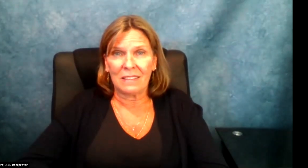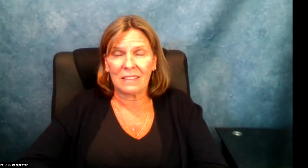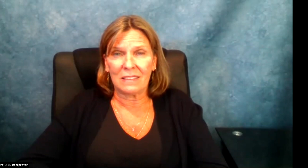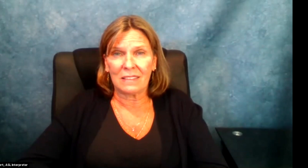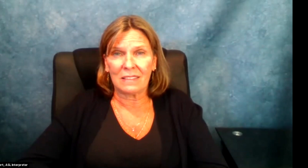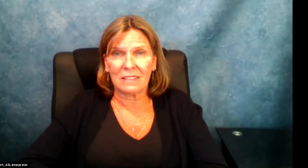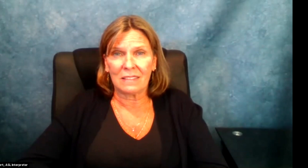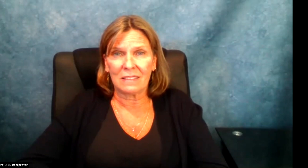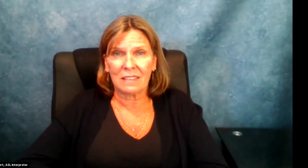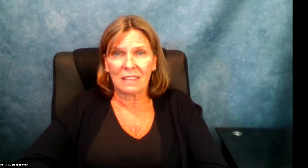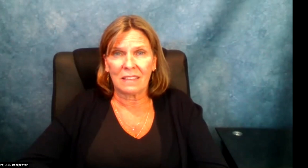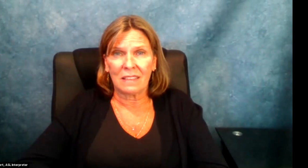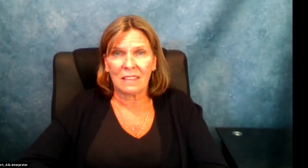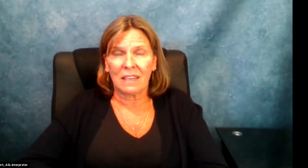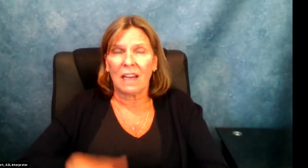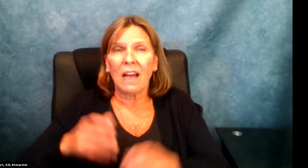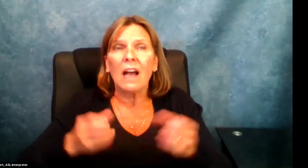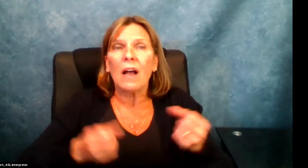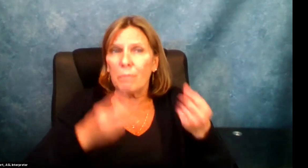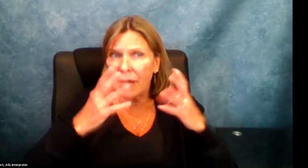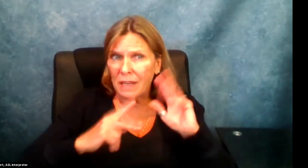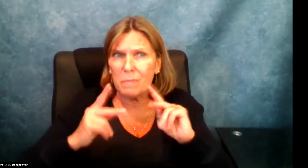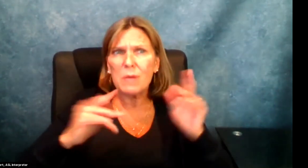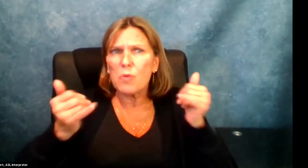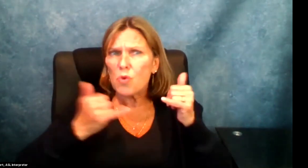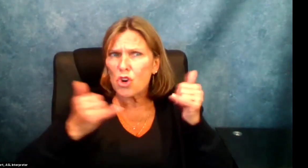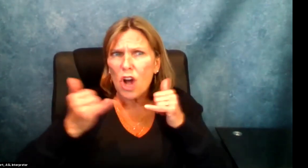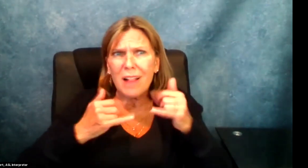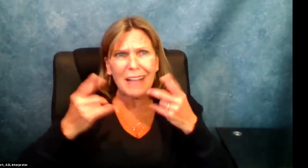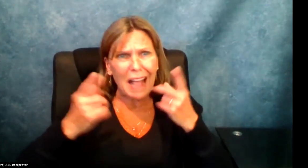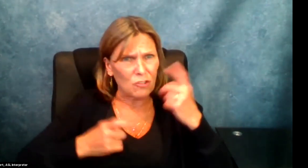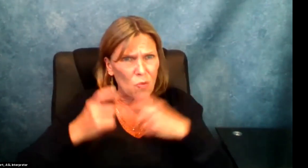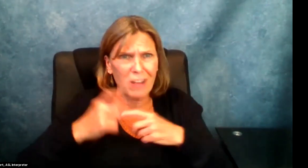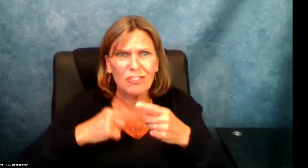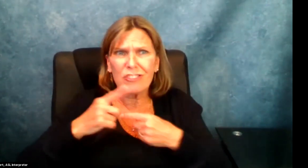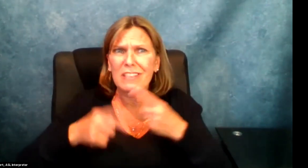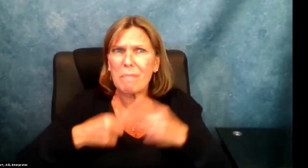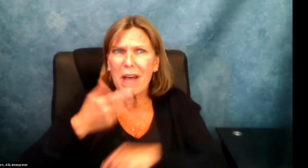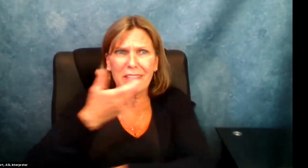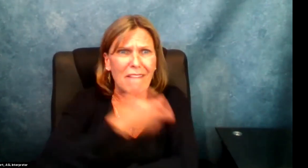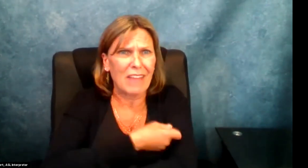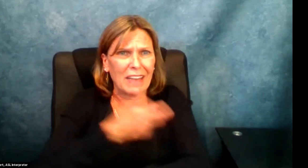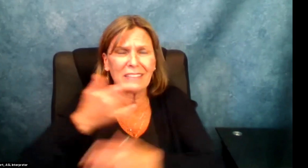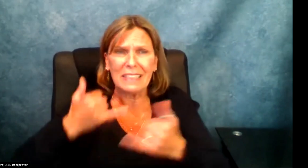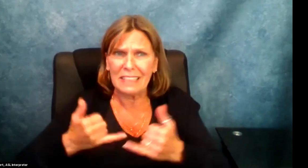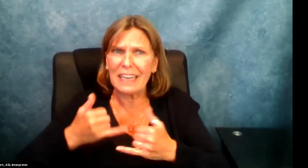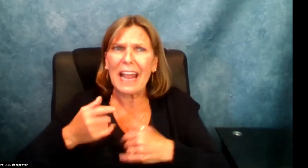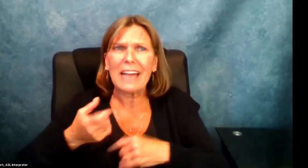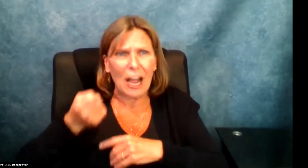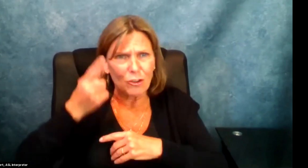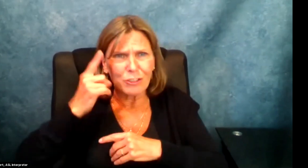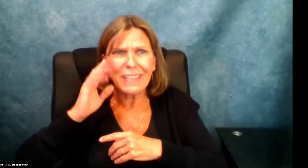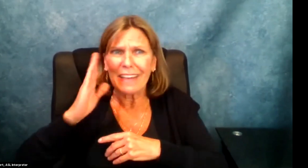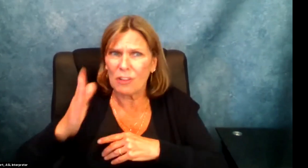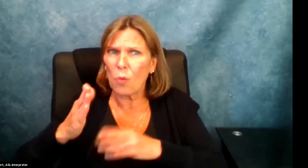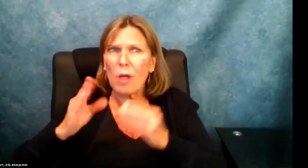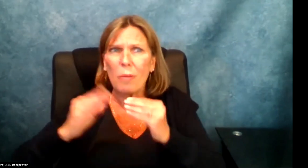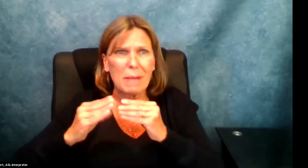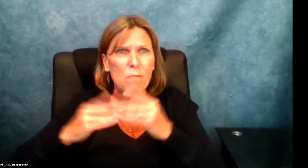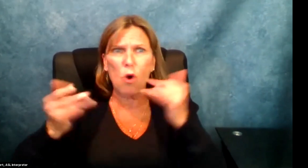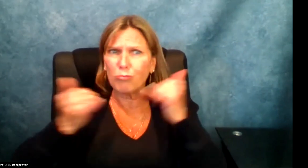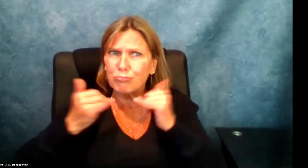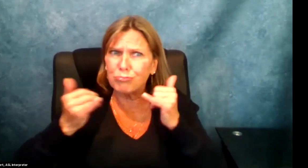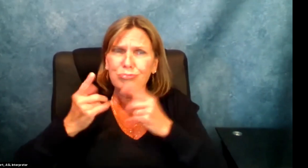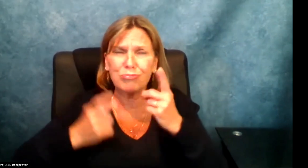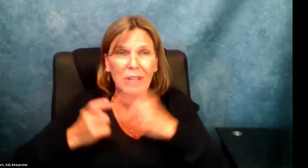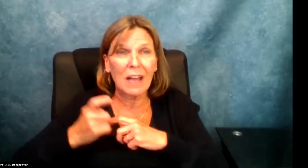at our office with questions about vaccine, and I know that there'll be more questions. So one of the big questions that came up that I just want